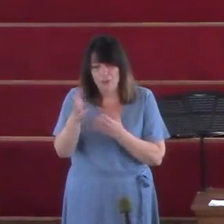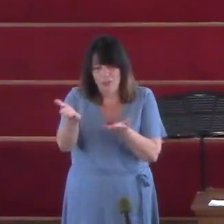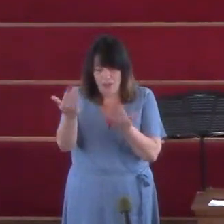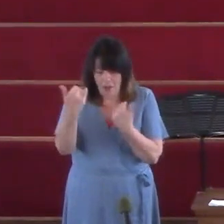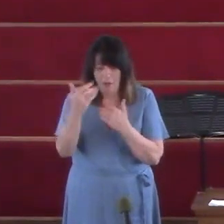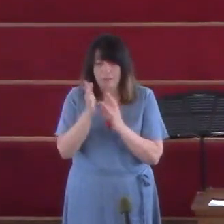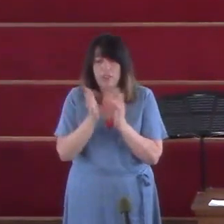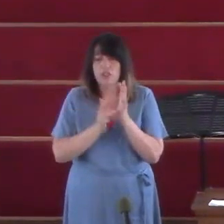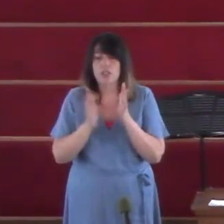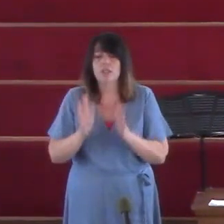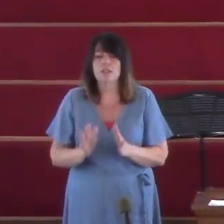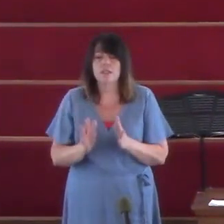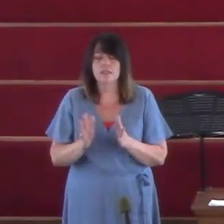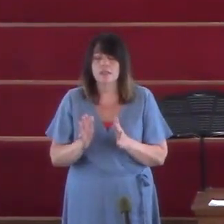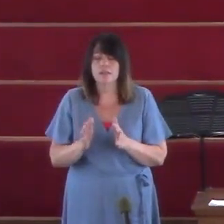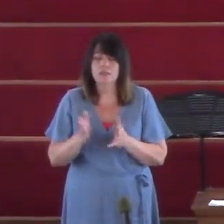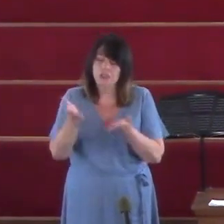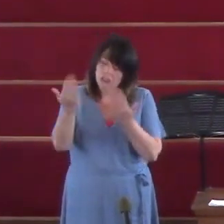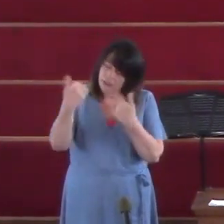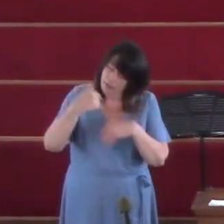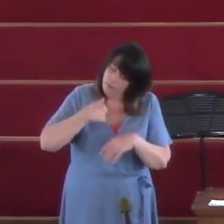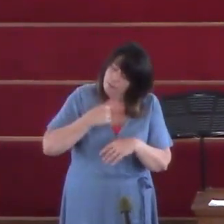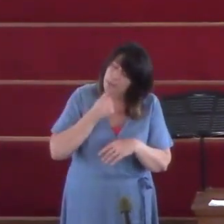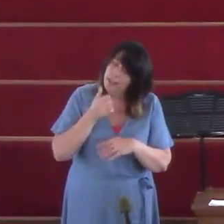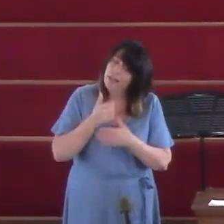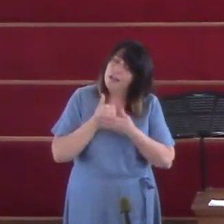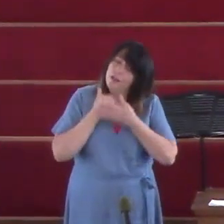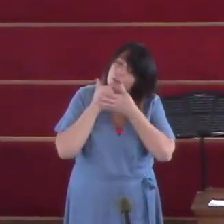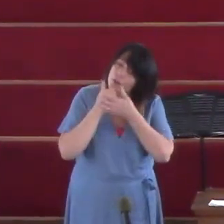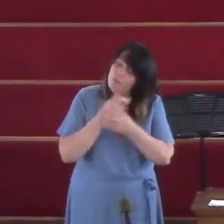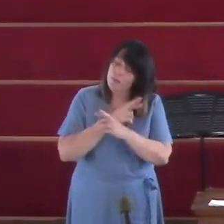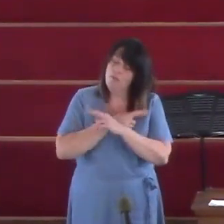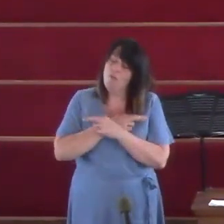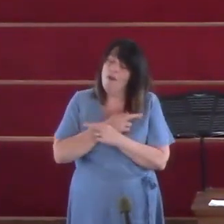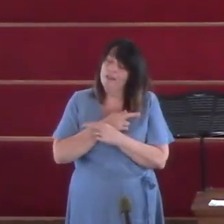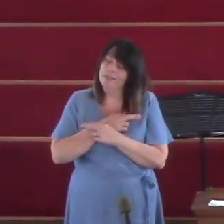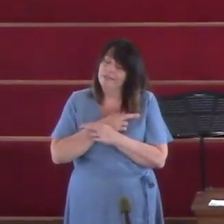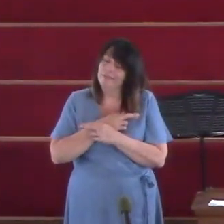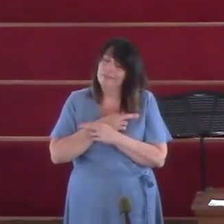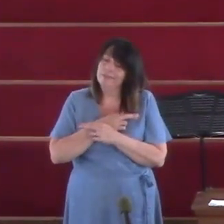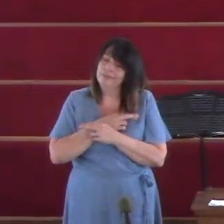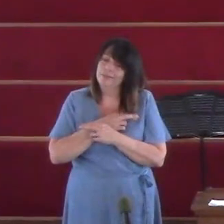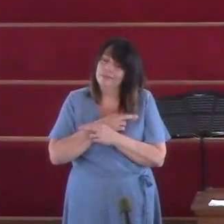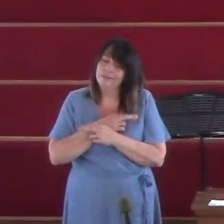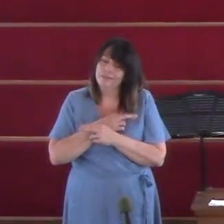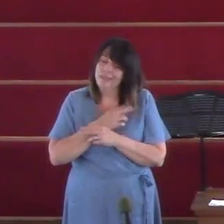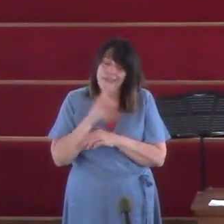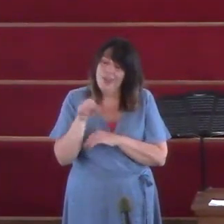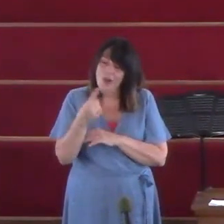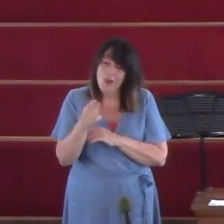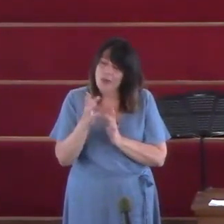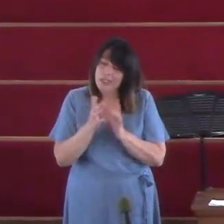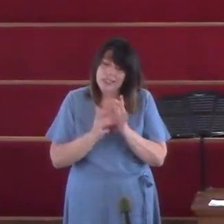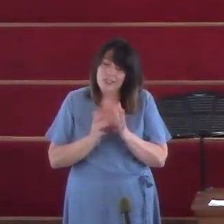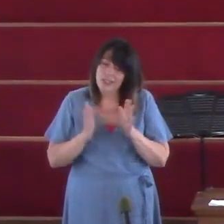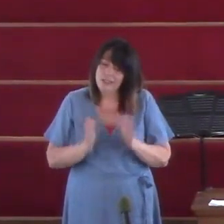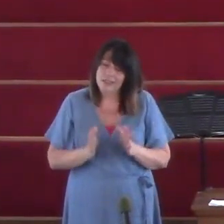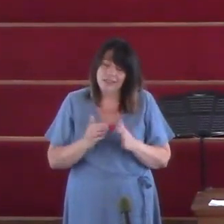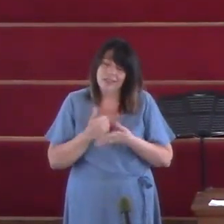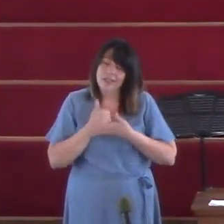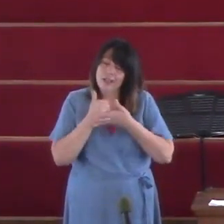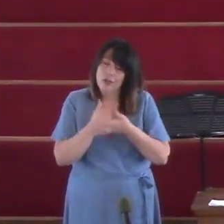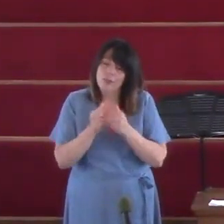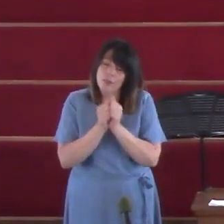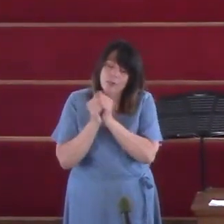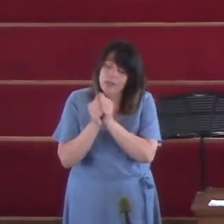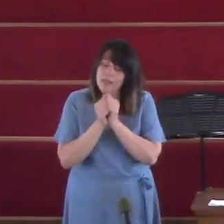me and I'll give you rest. Won't you want, don't you want that rest that only Jesus can give? Thank